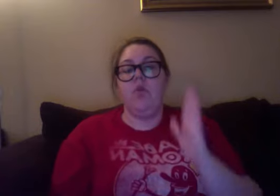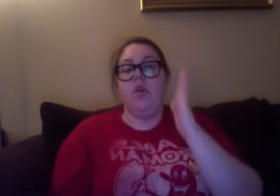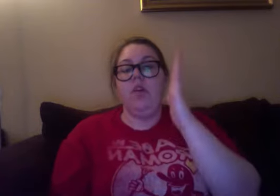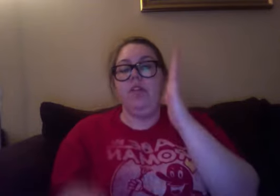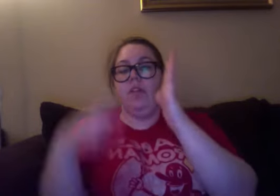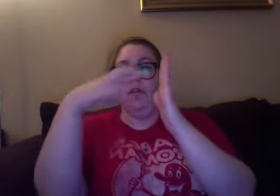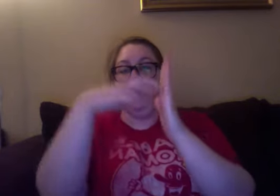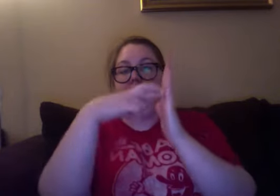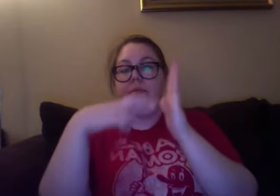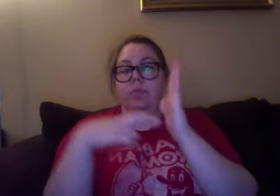Rules?